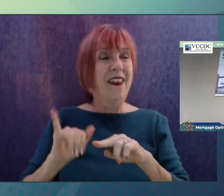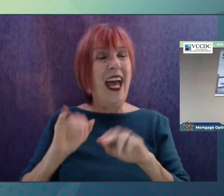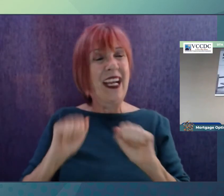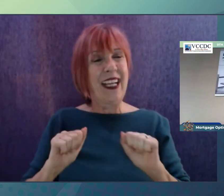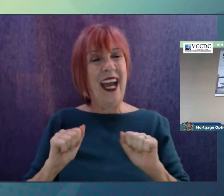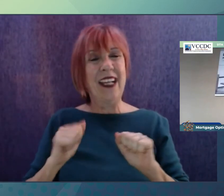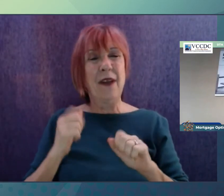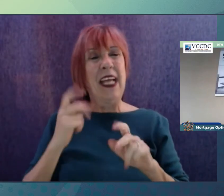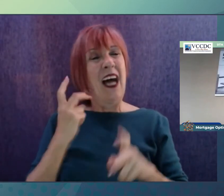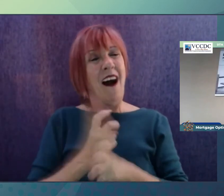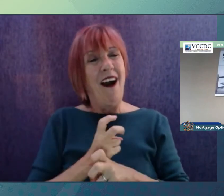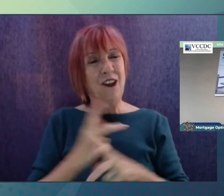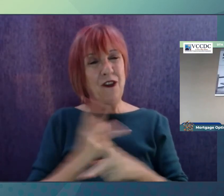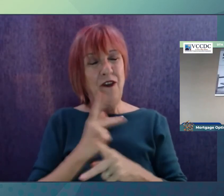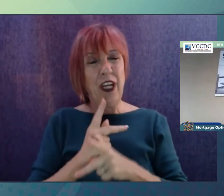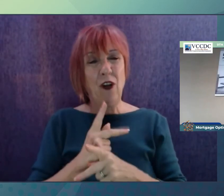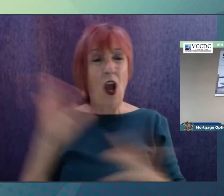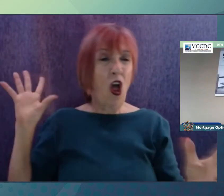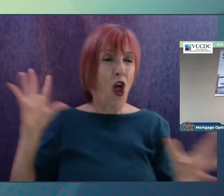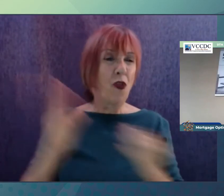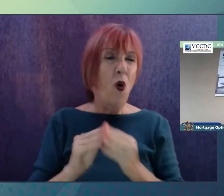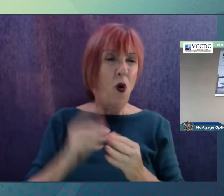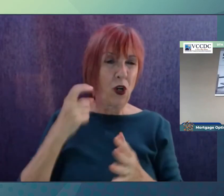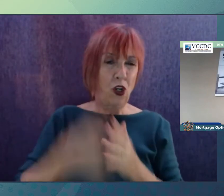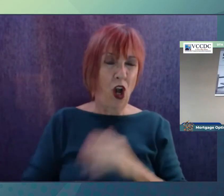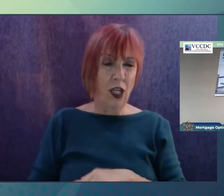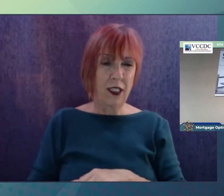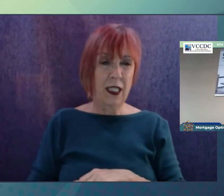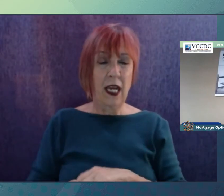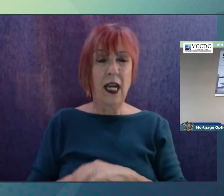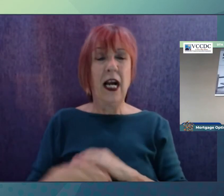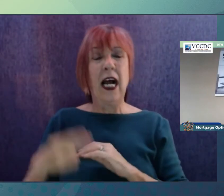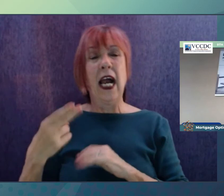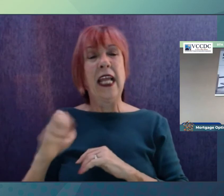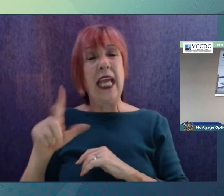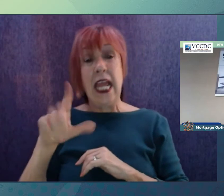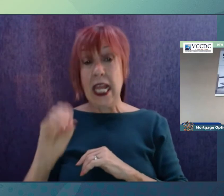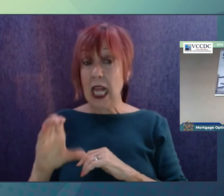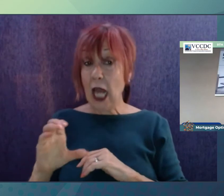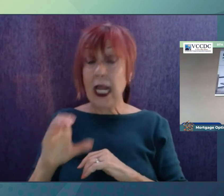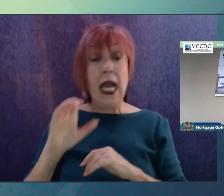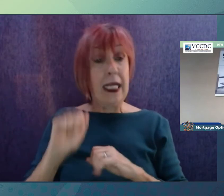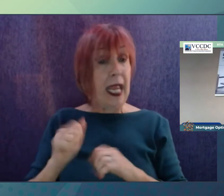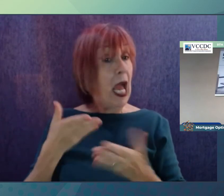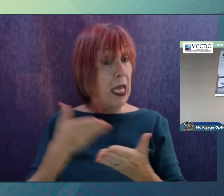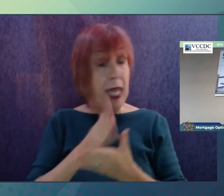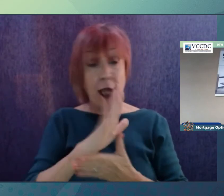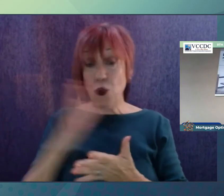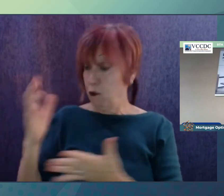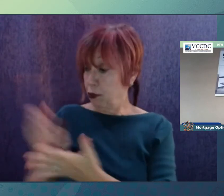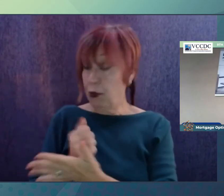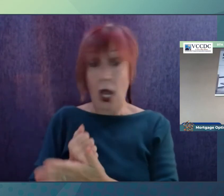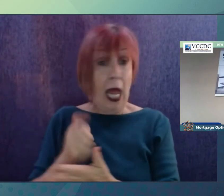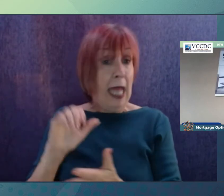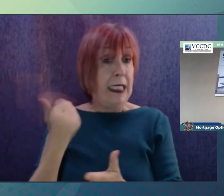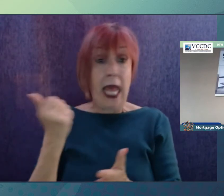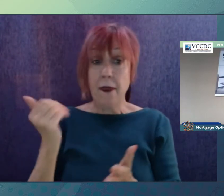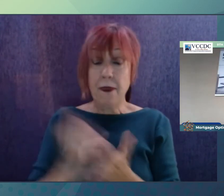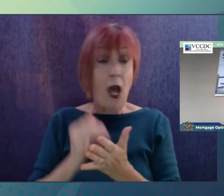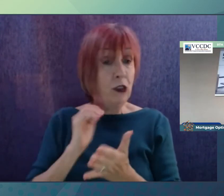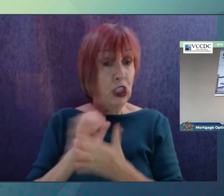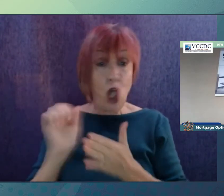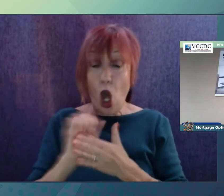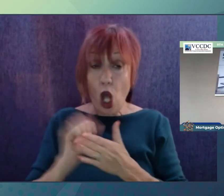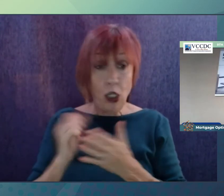HELOC. HELOCs make tens of thousands of dollars readily available to you, and spending it feels just like making any other